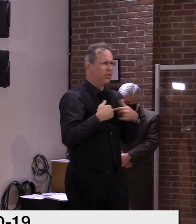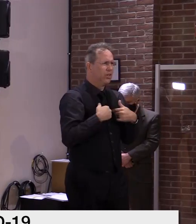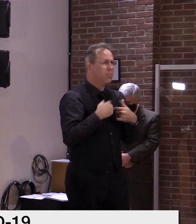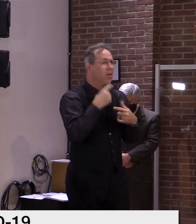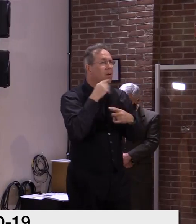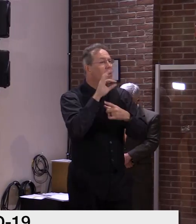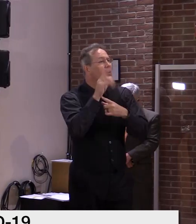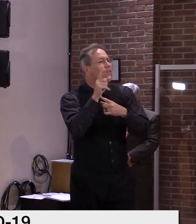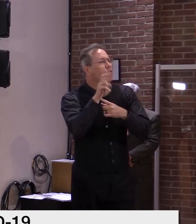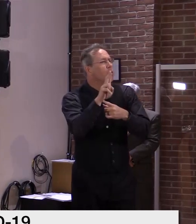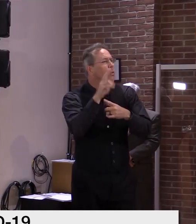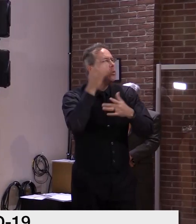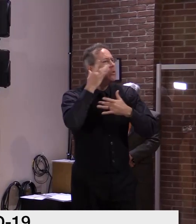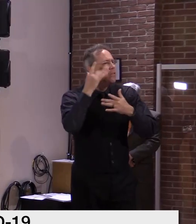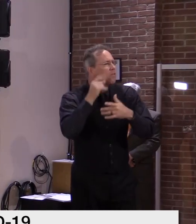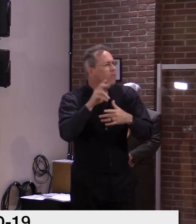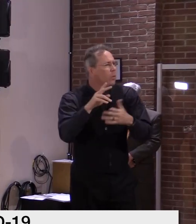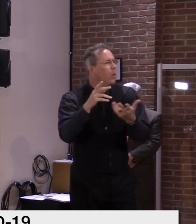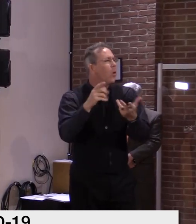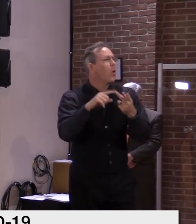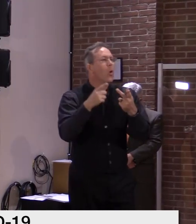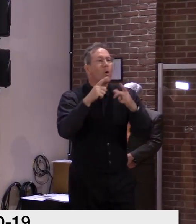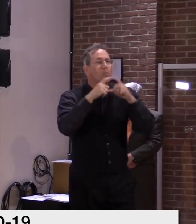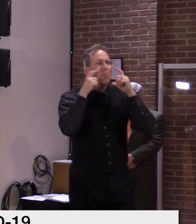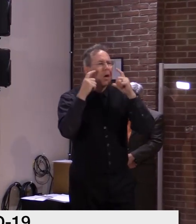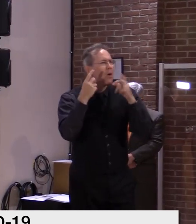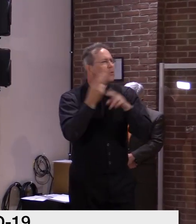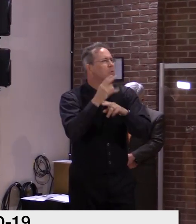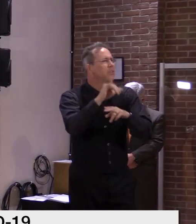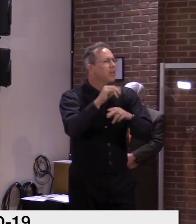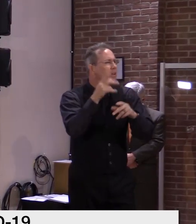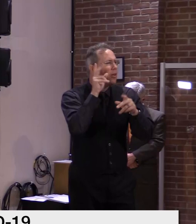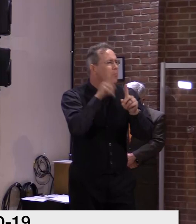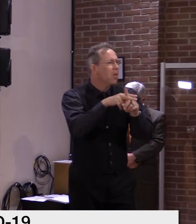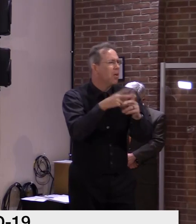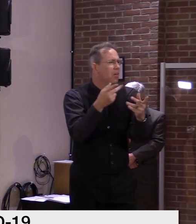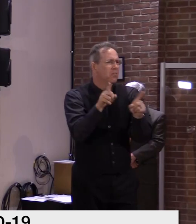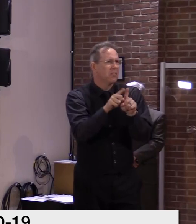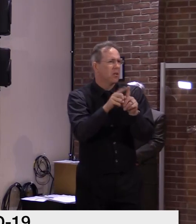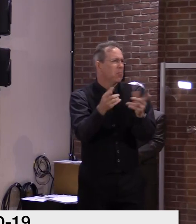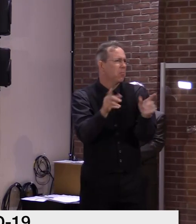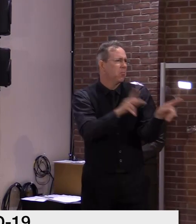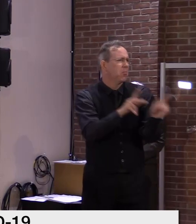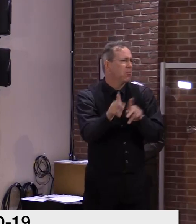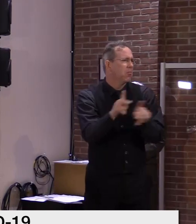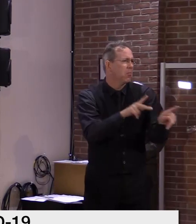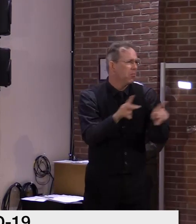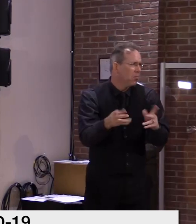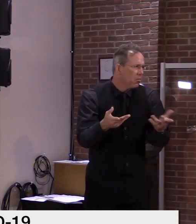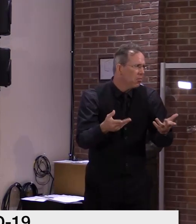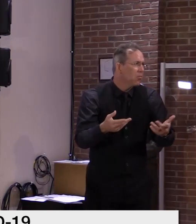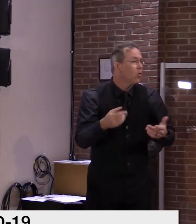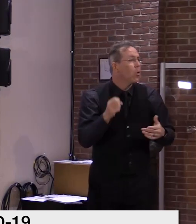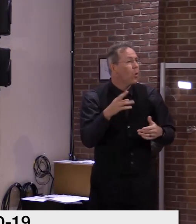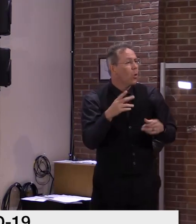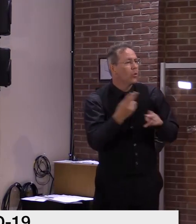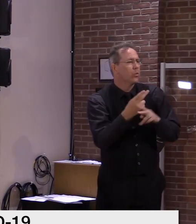or they have to wear a mask. Now, maybe this would be another approach to